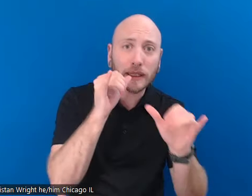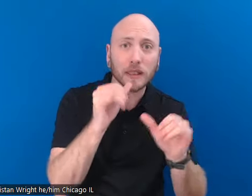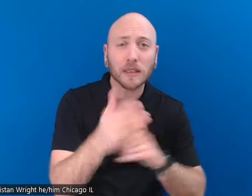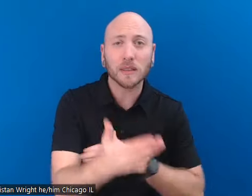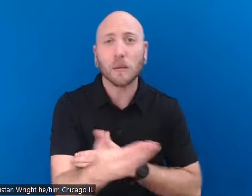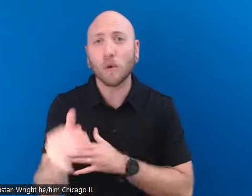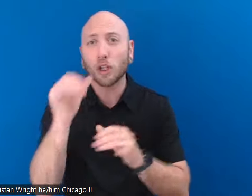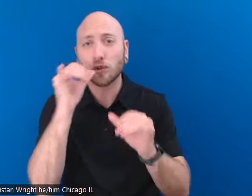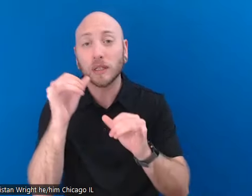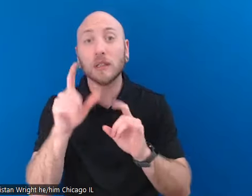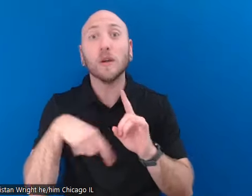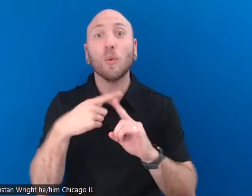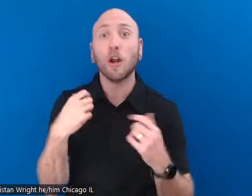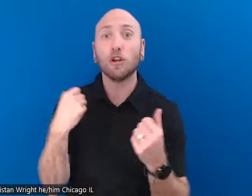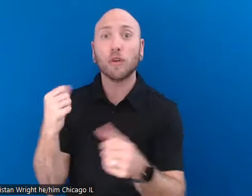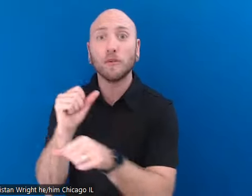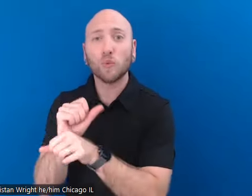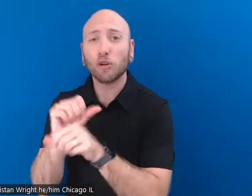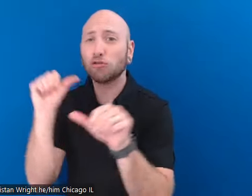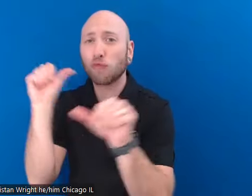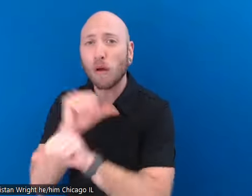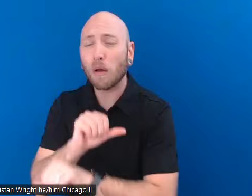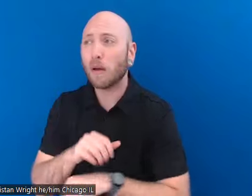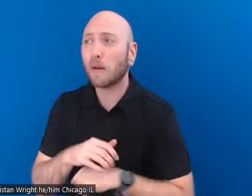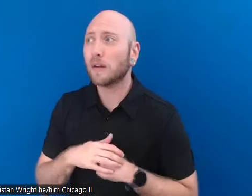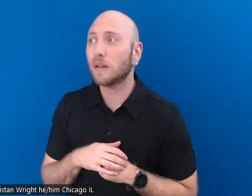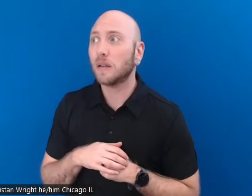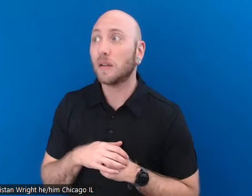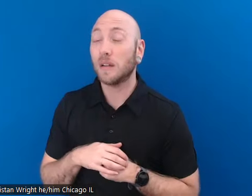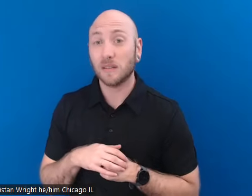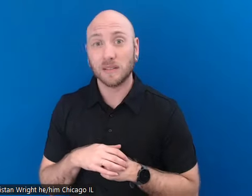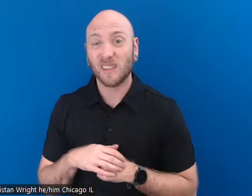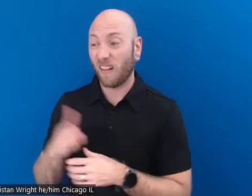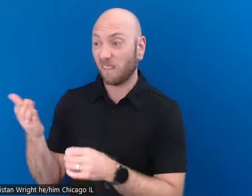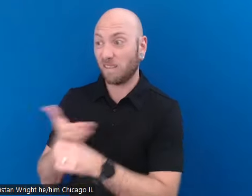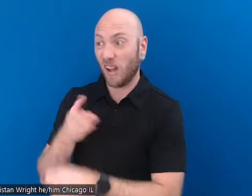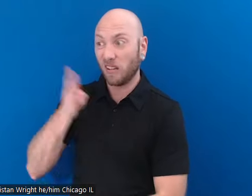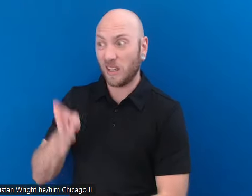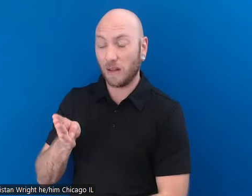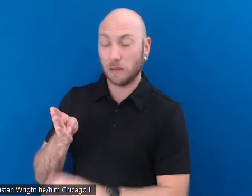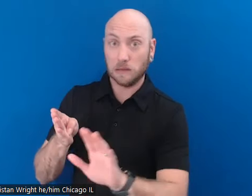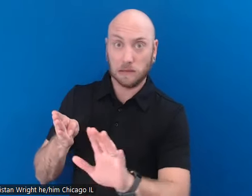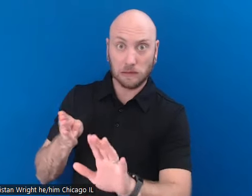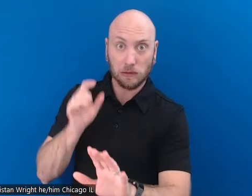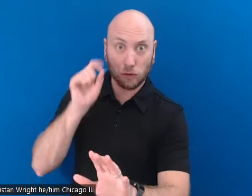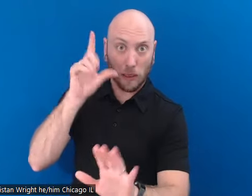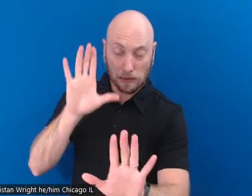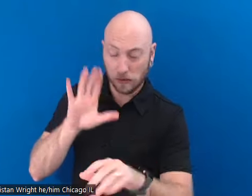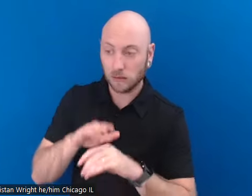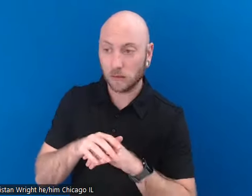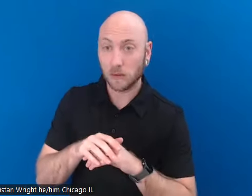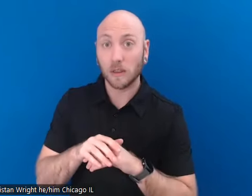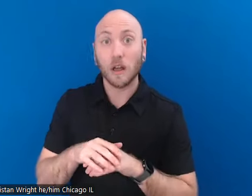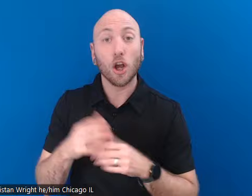in the morning. Somehow I managed never to get fired. But I did wreck my